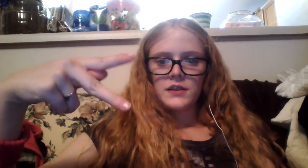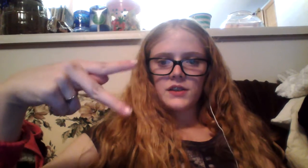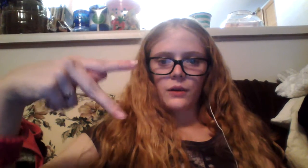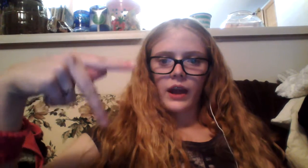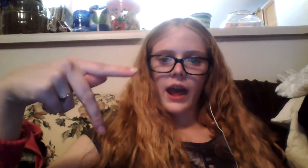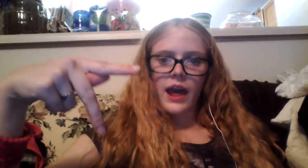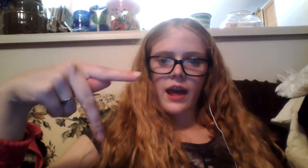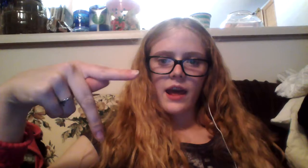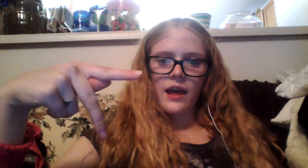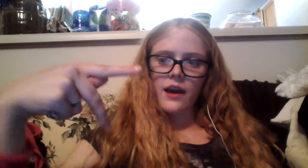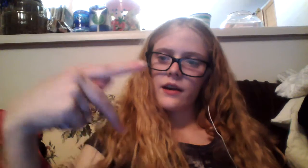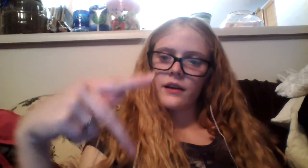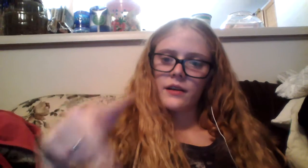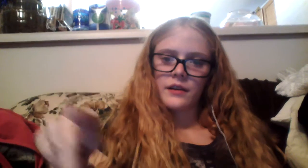so K,